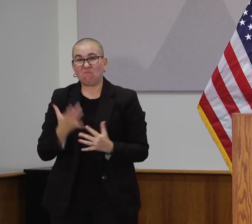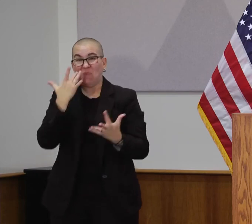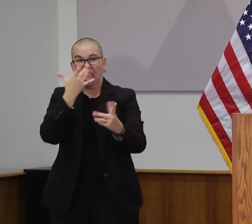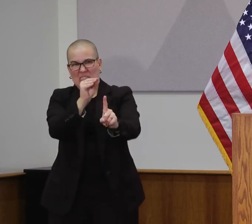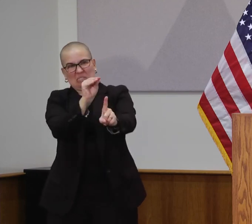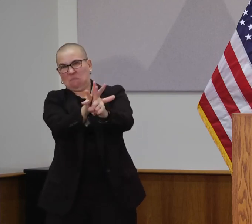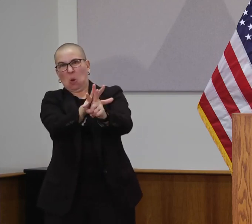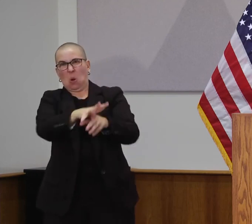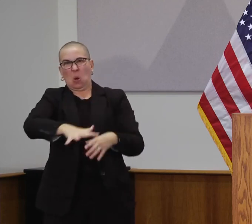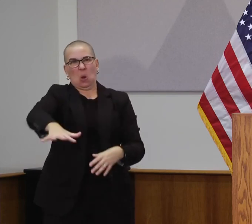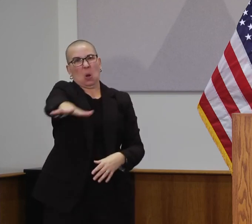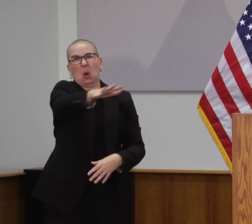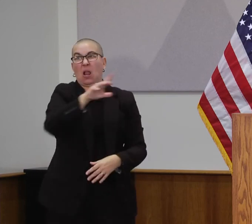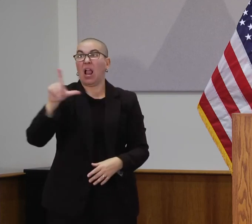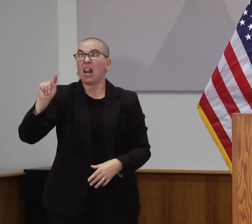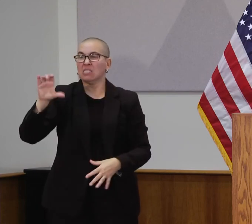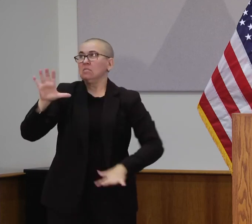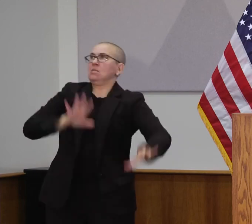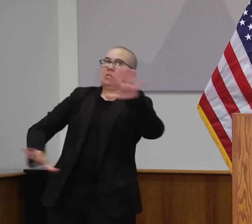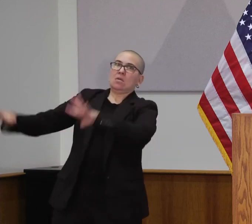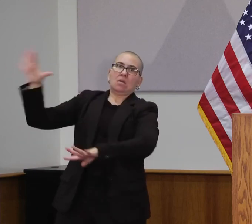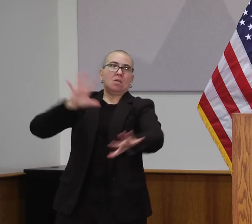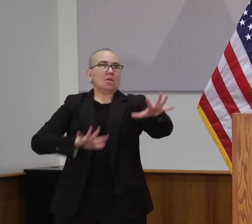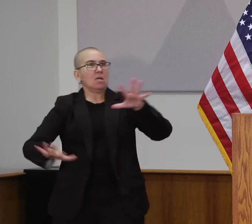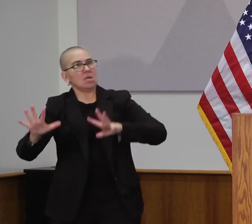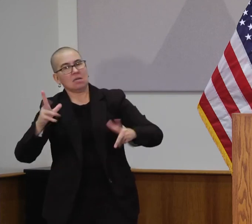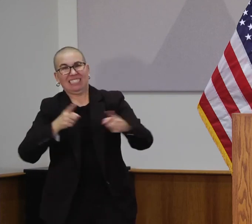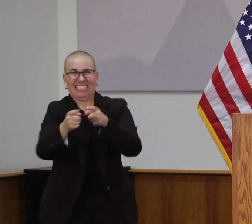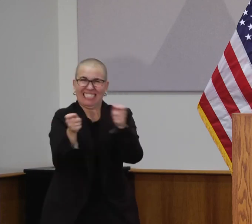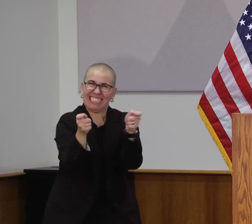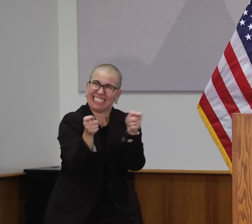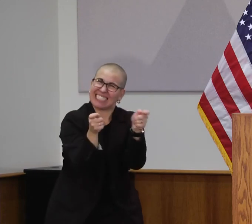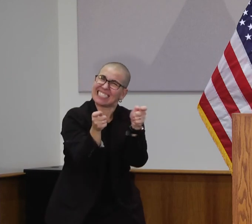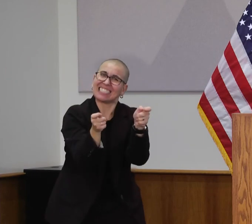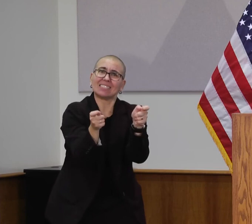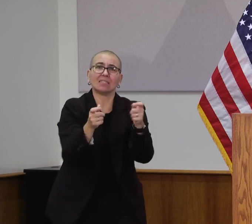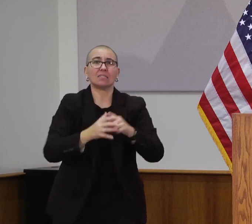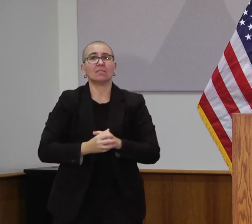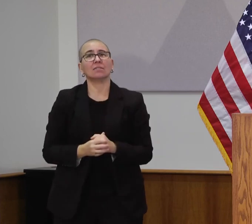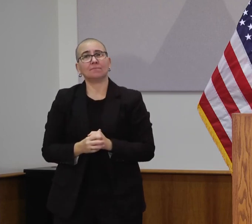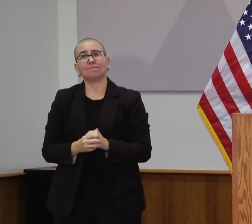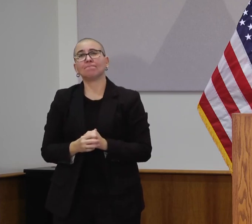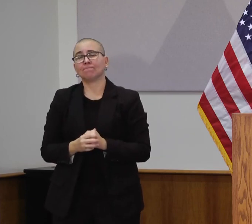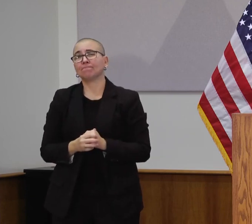care situation at this point in time. So in terms of the